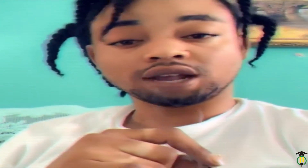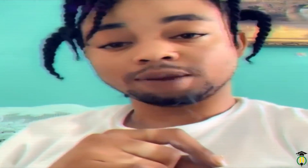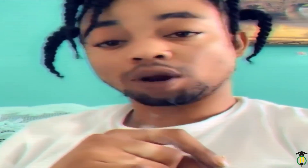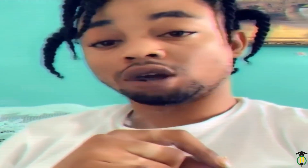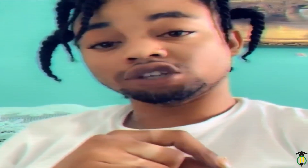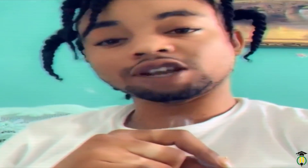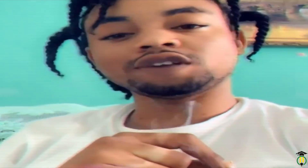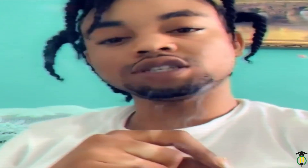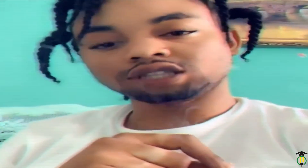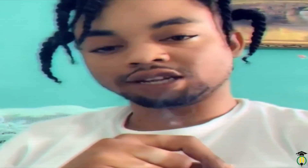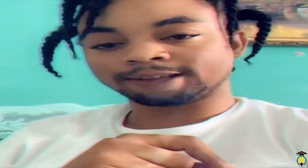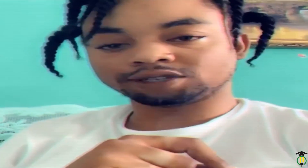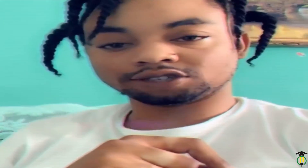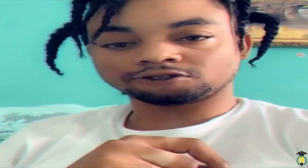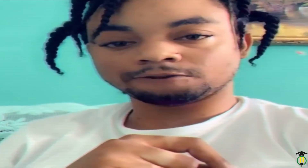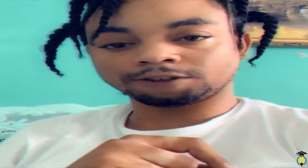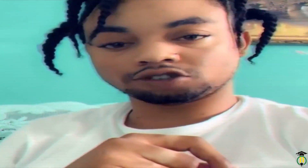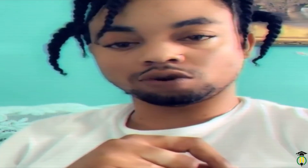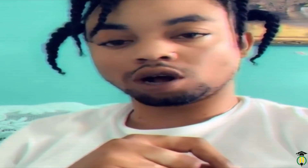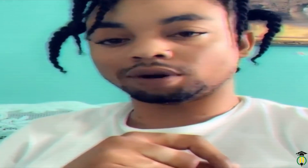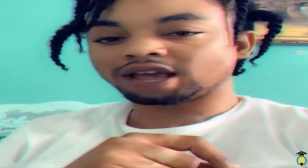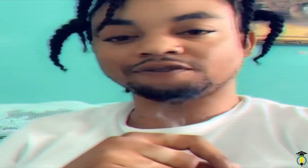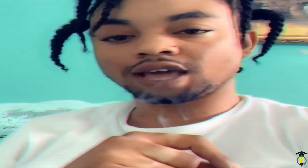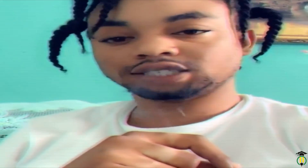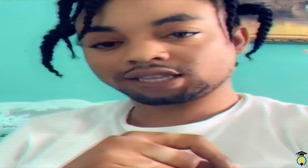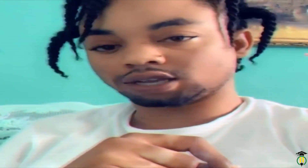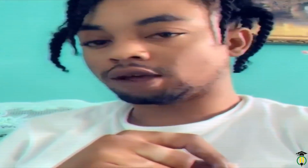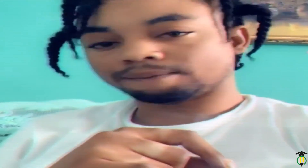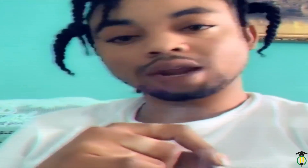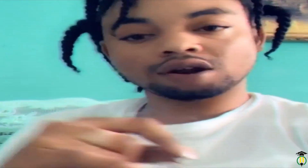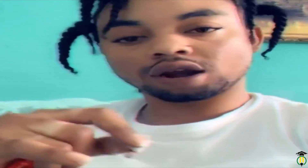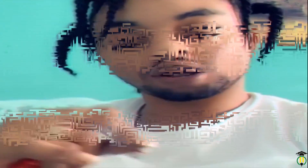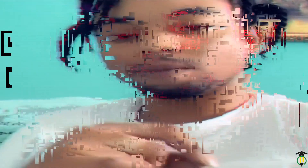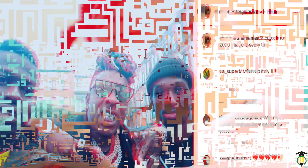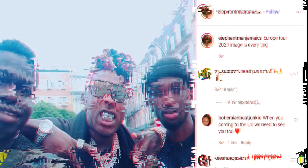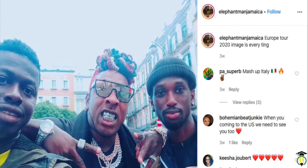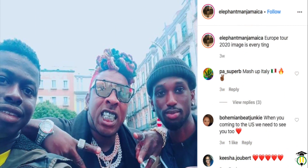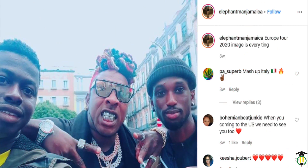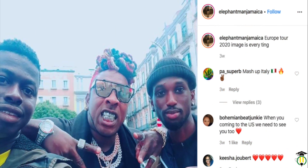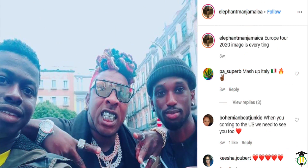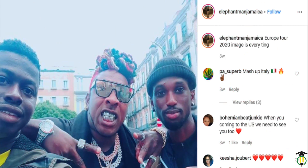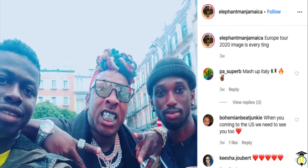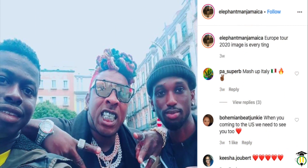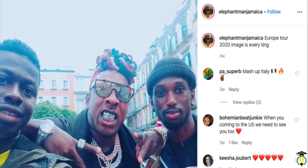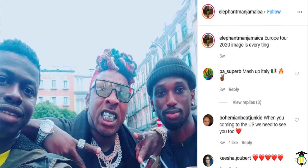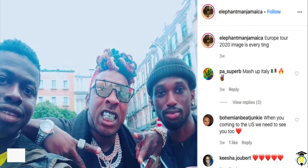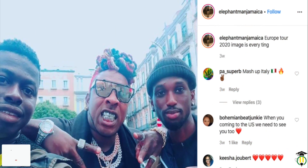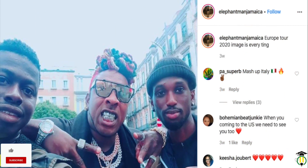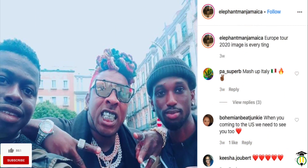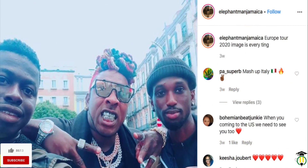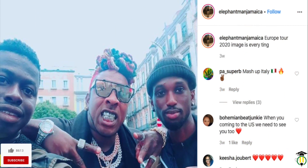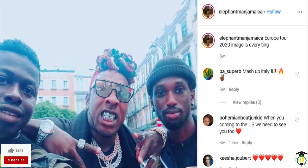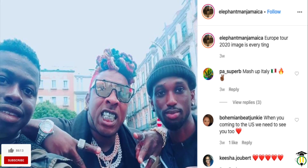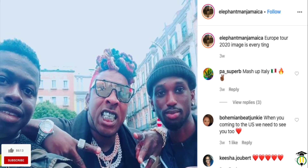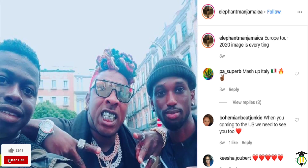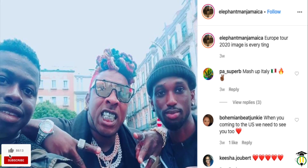behaving in the hall about being sent to health for simple health screening. It is also being alleged that Elephant